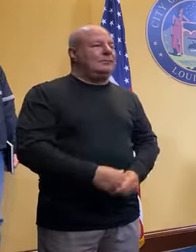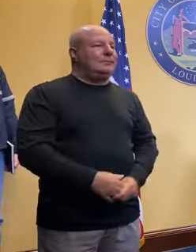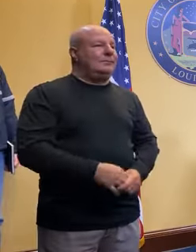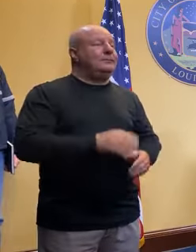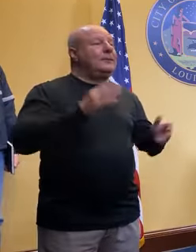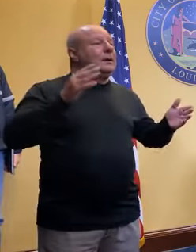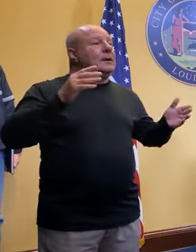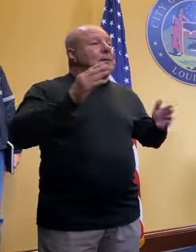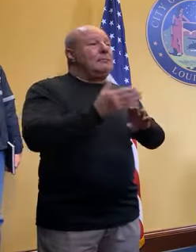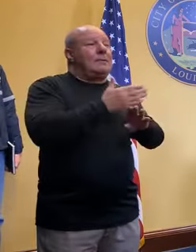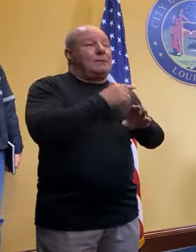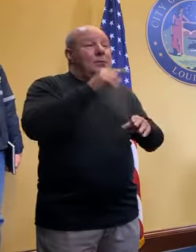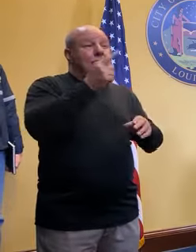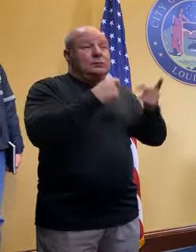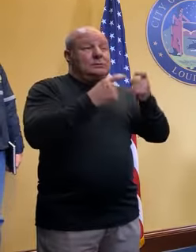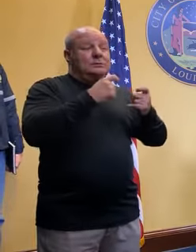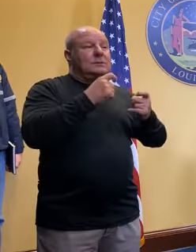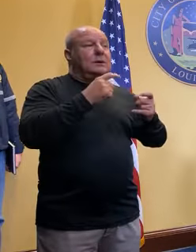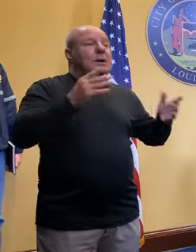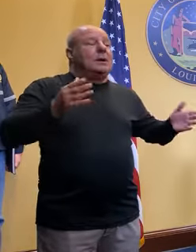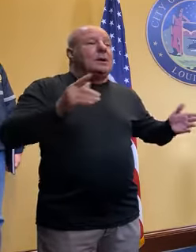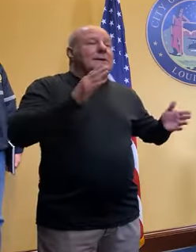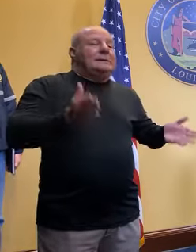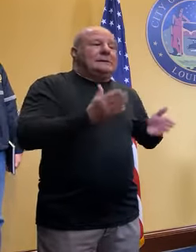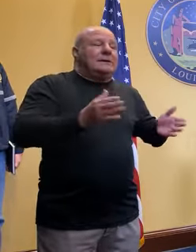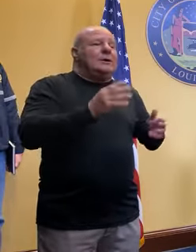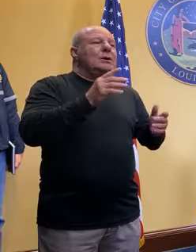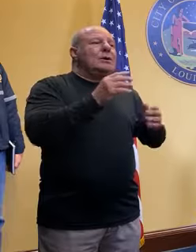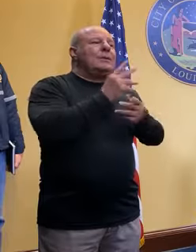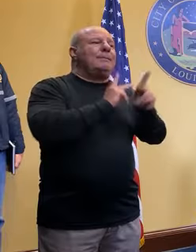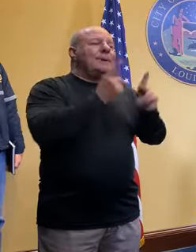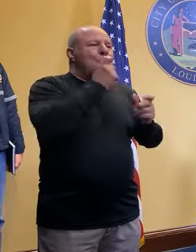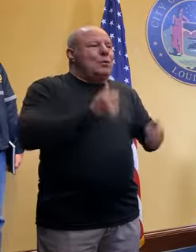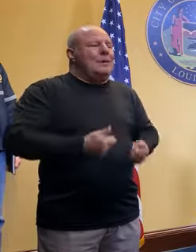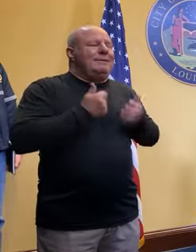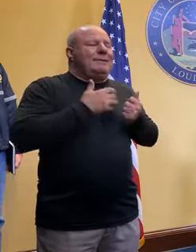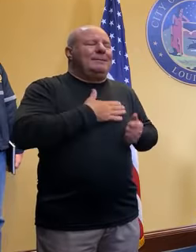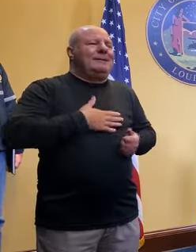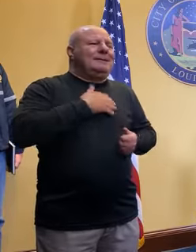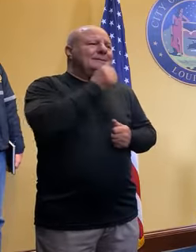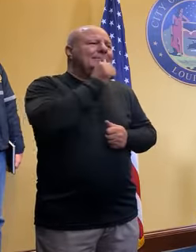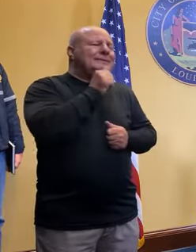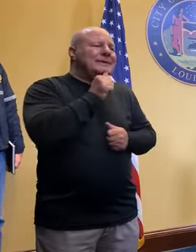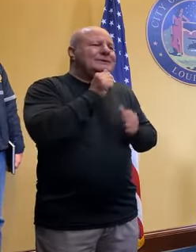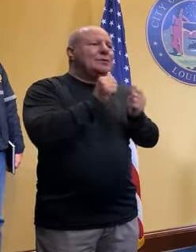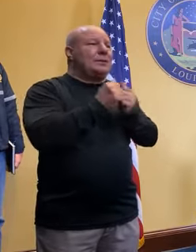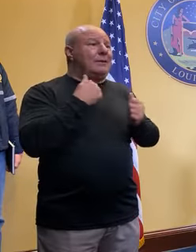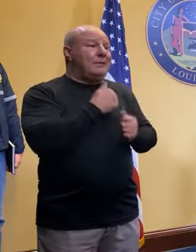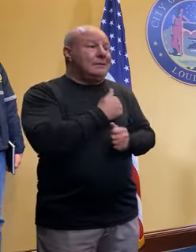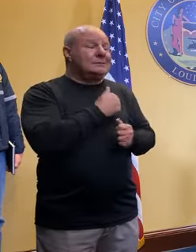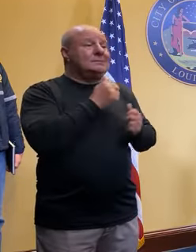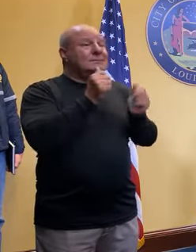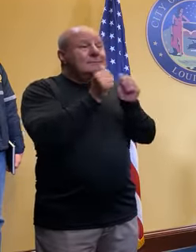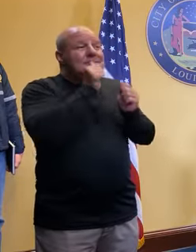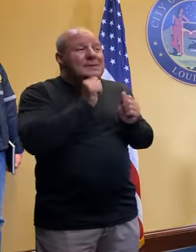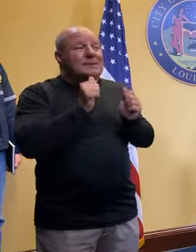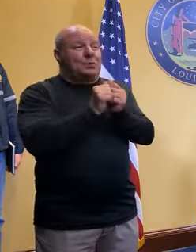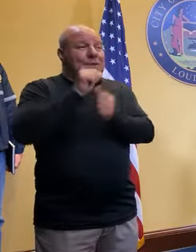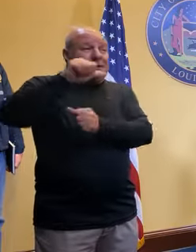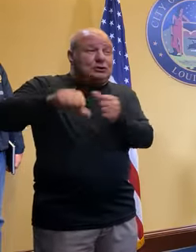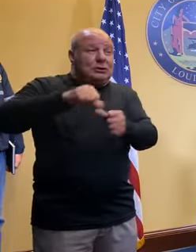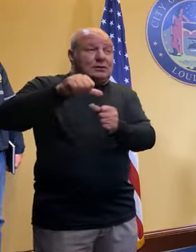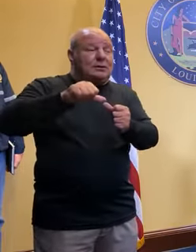our residents to just remain very patient with us, patient with one another, and at the end of the